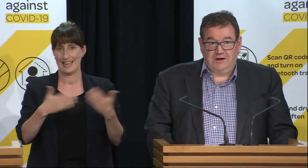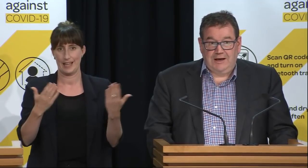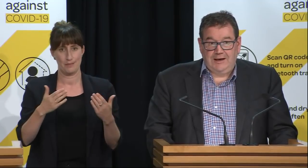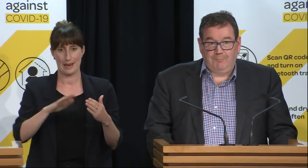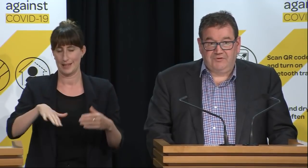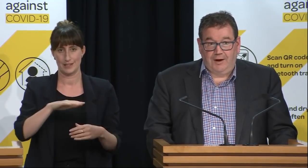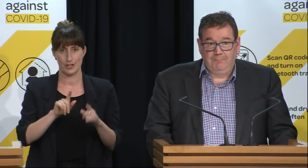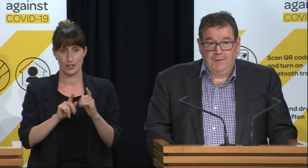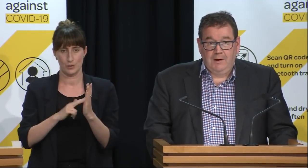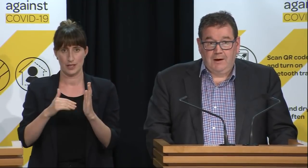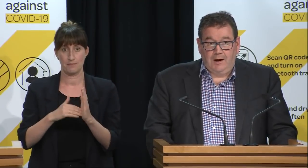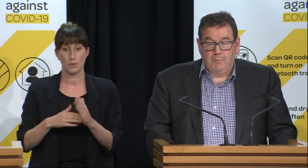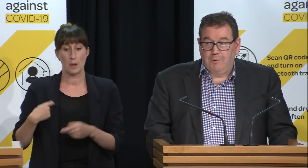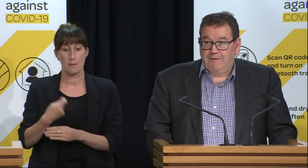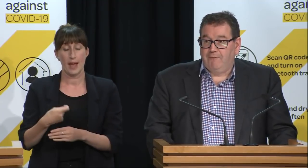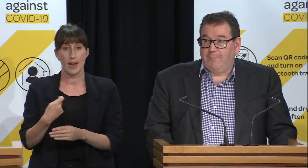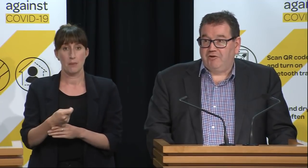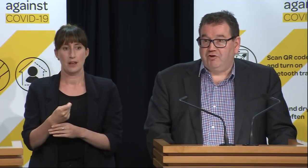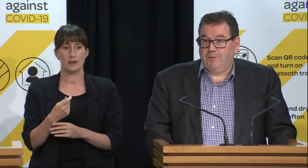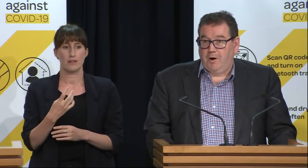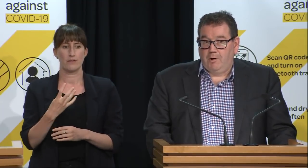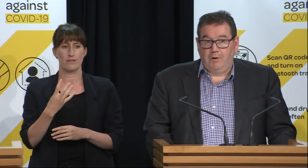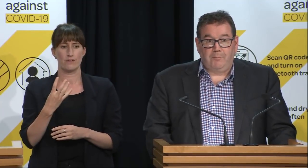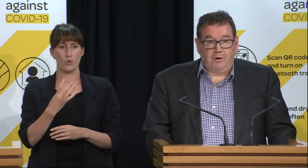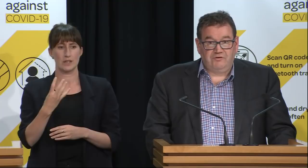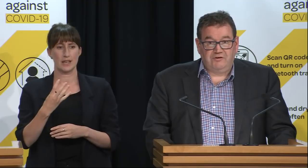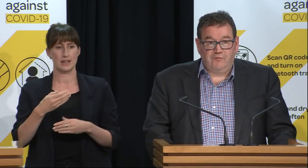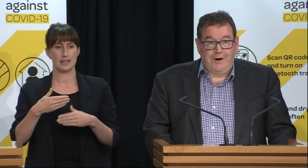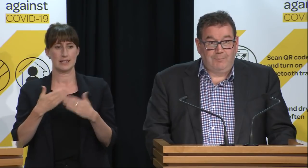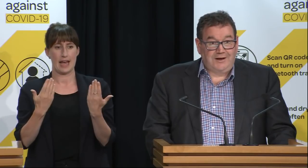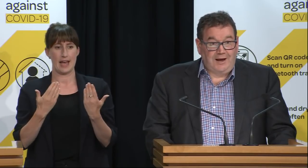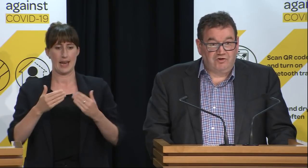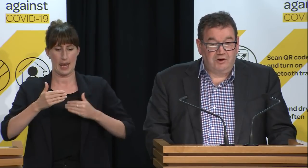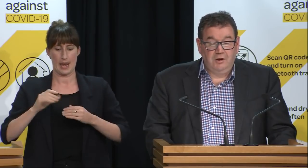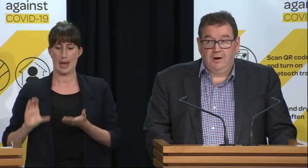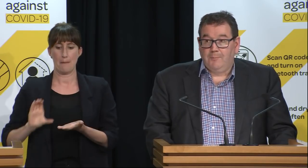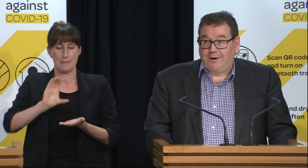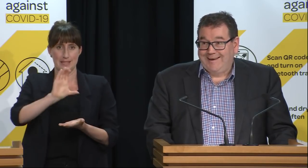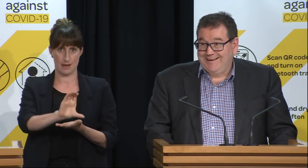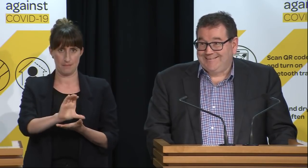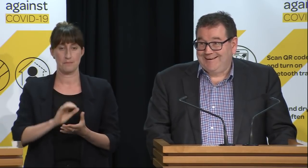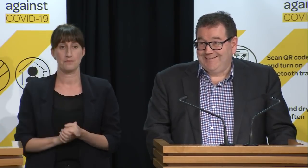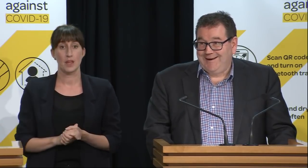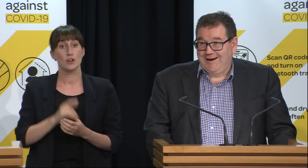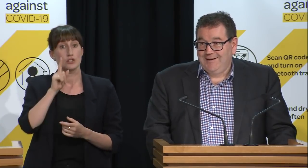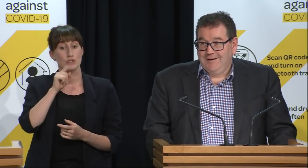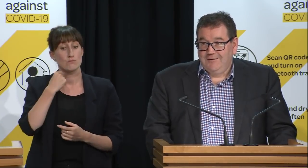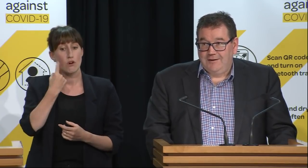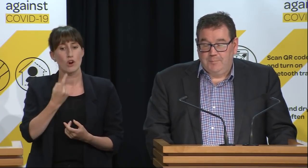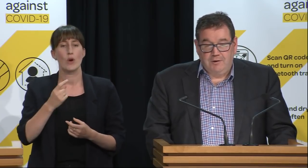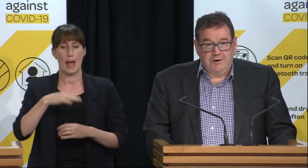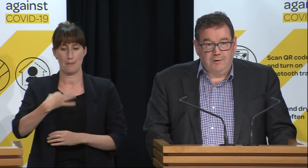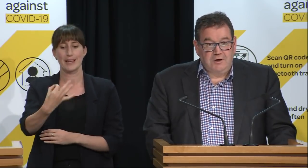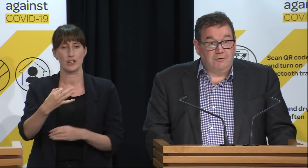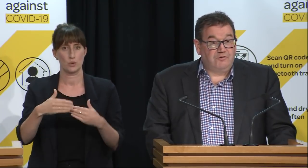lots in a lump sum. We will have information tomorrow on the process for application, but I can say today